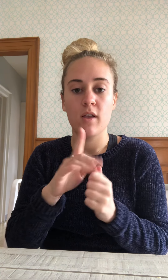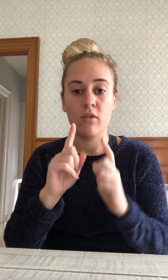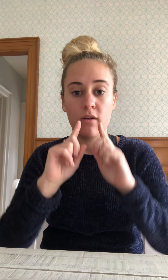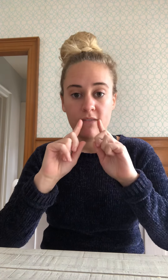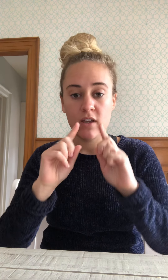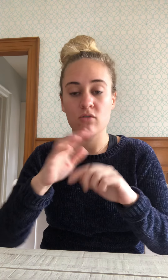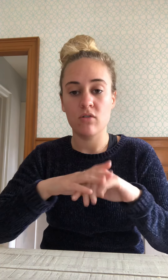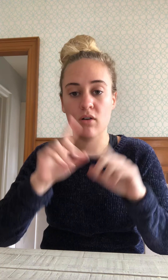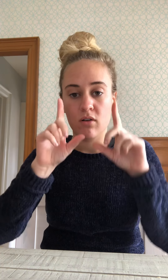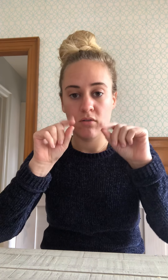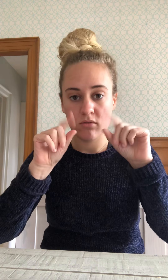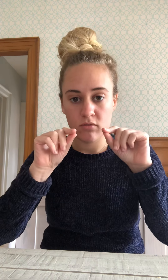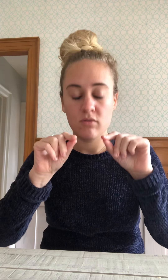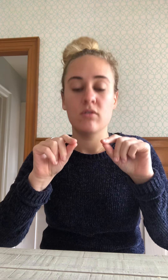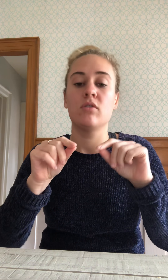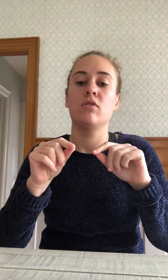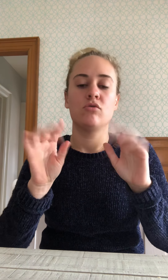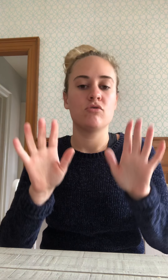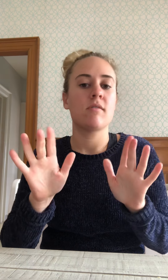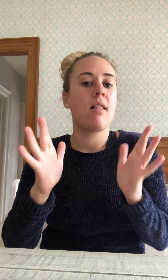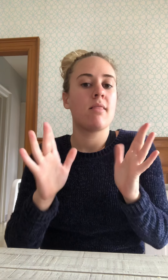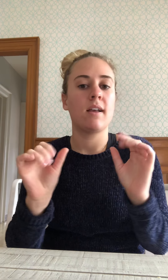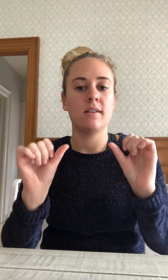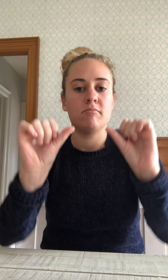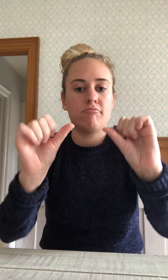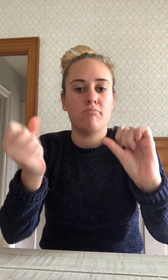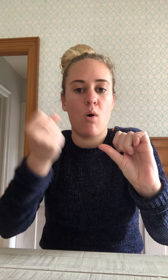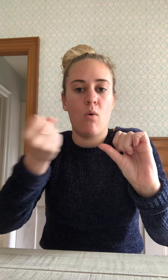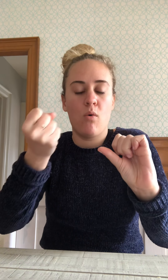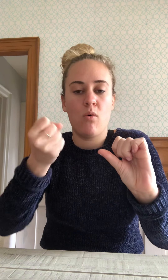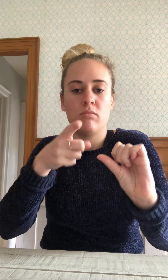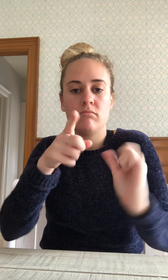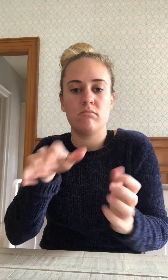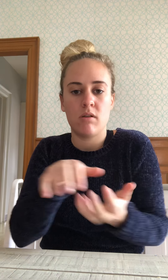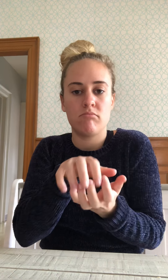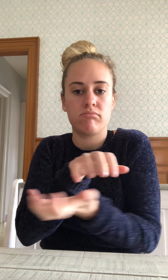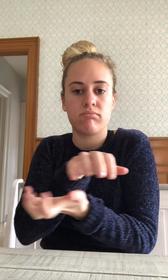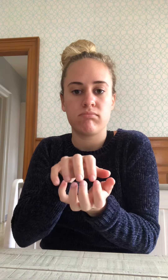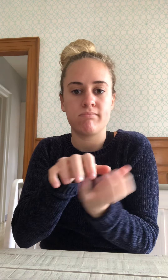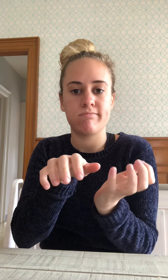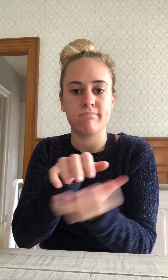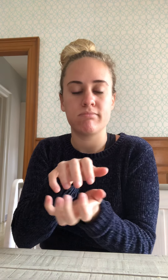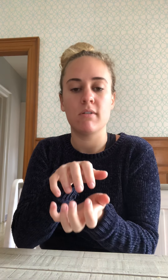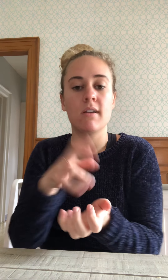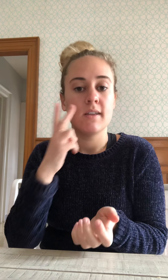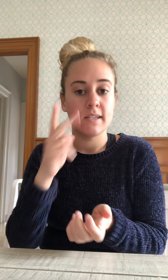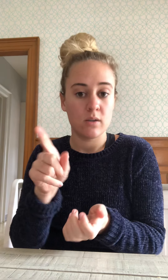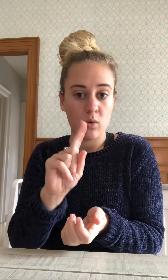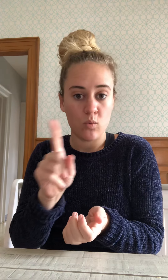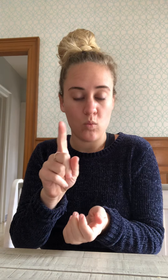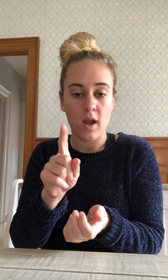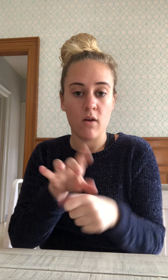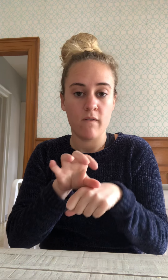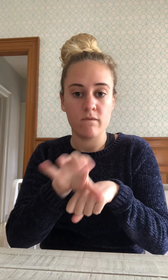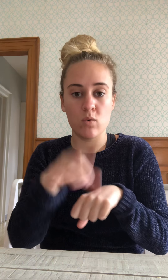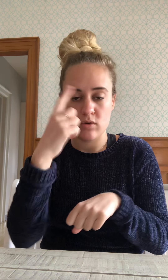hold the denture in place there. Have them do excursion, see where the forces of tipping are experienced. Maybe a balancing